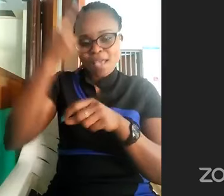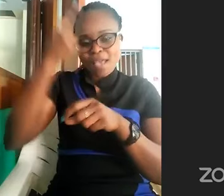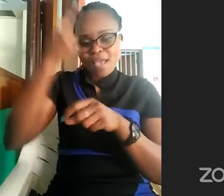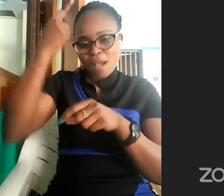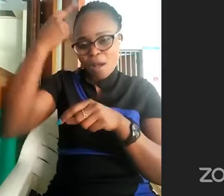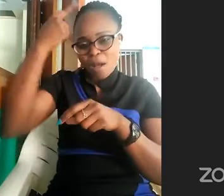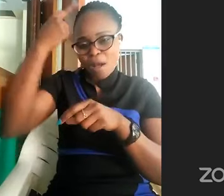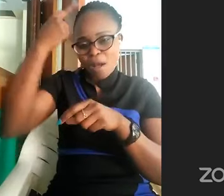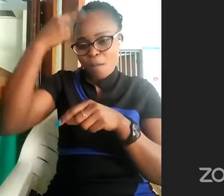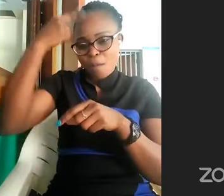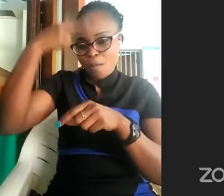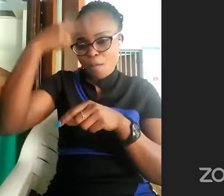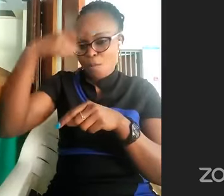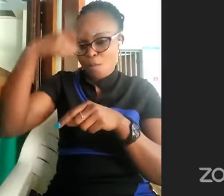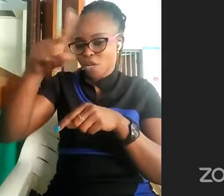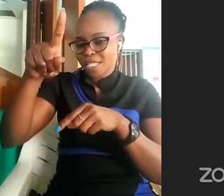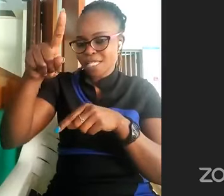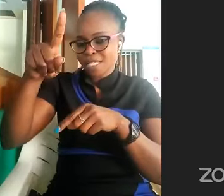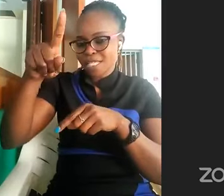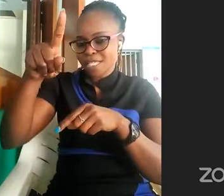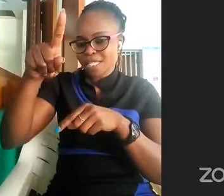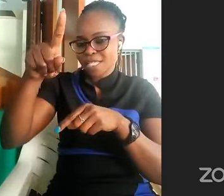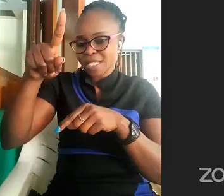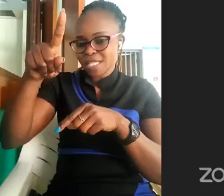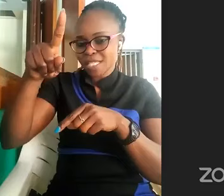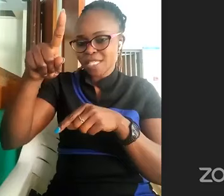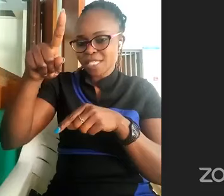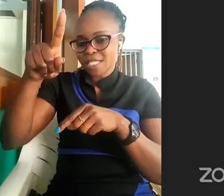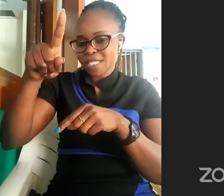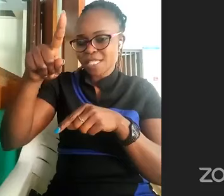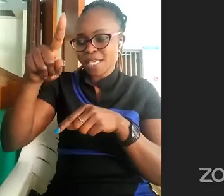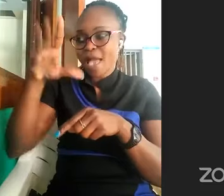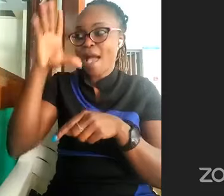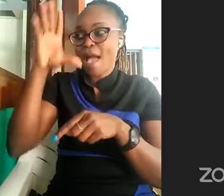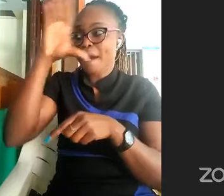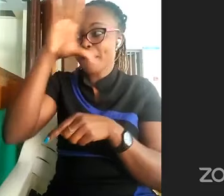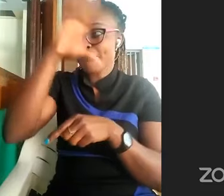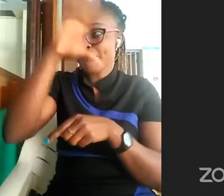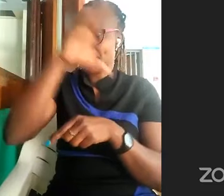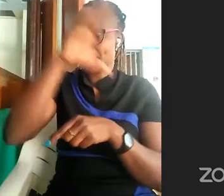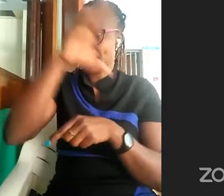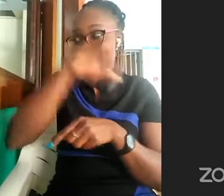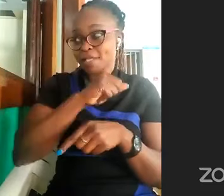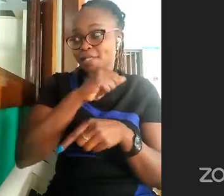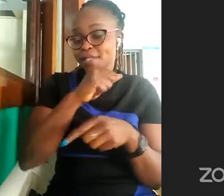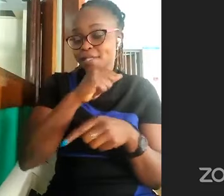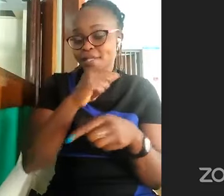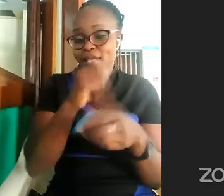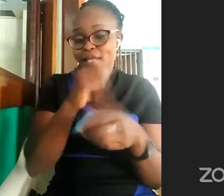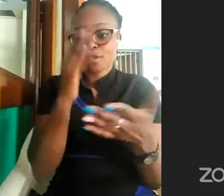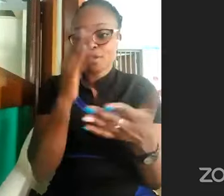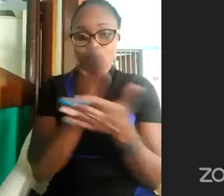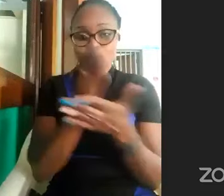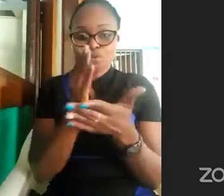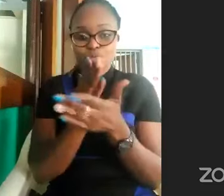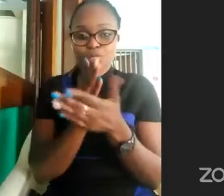challenge faced by women with disability, limiting the access to essential services,